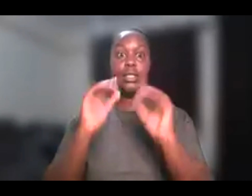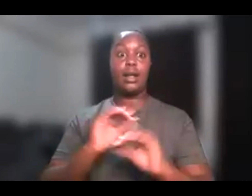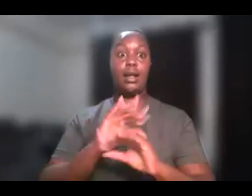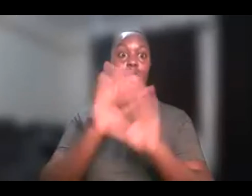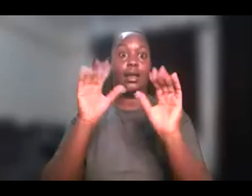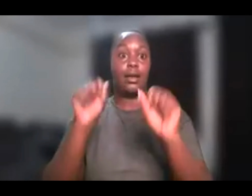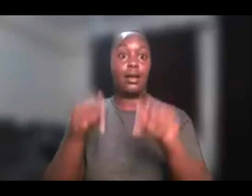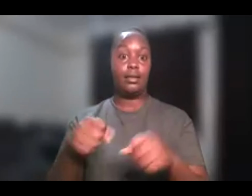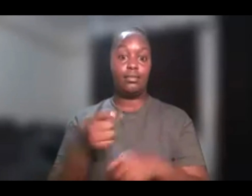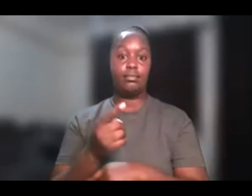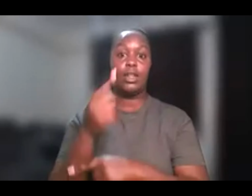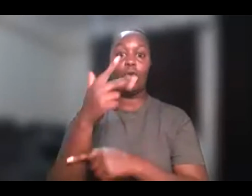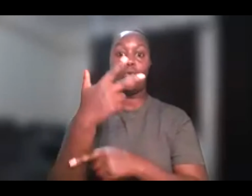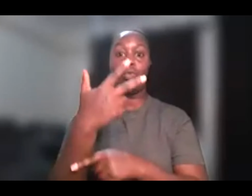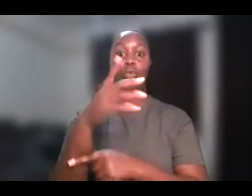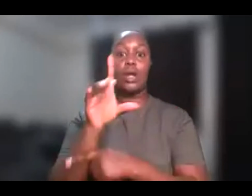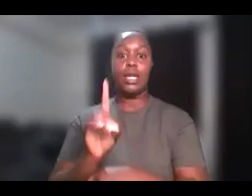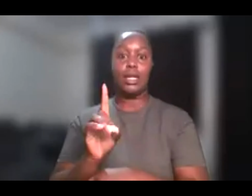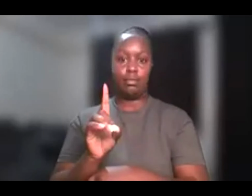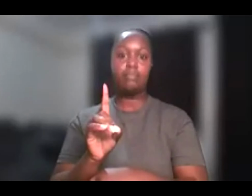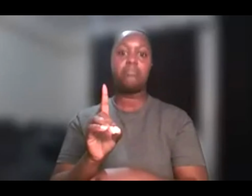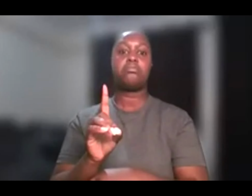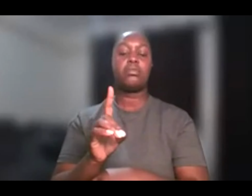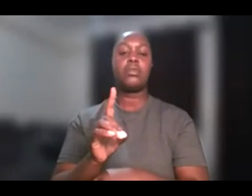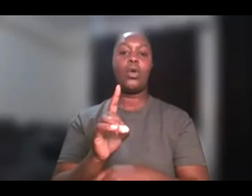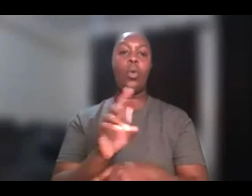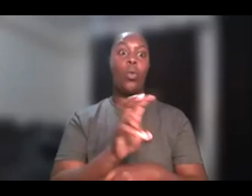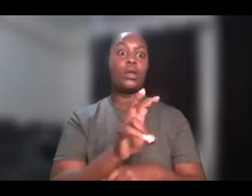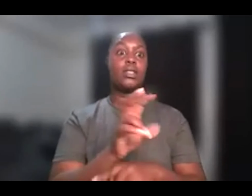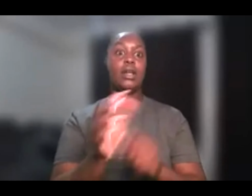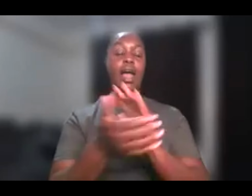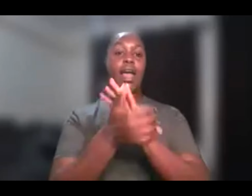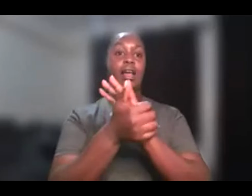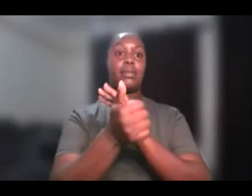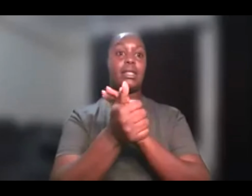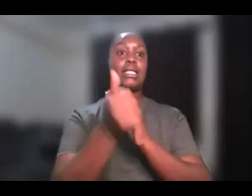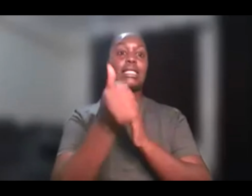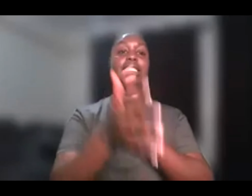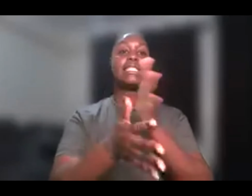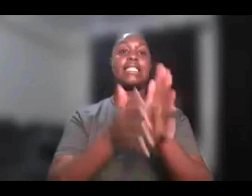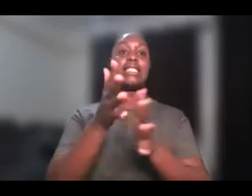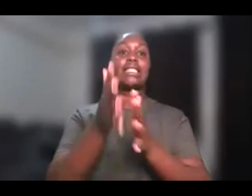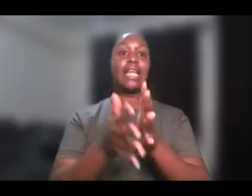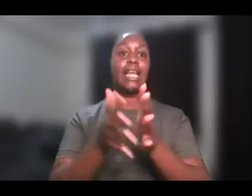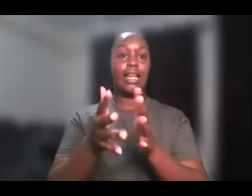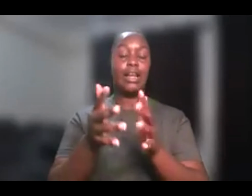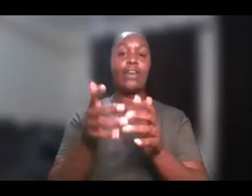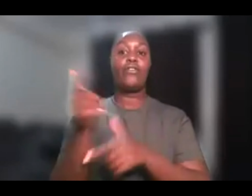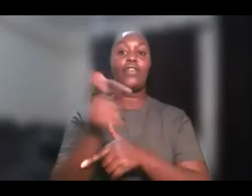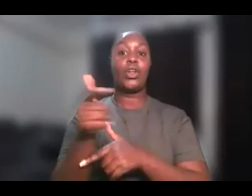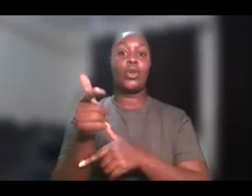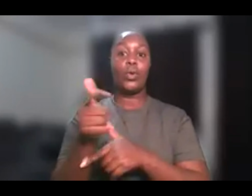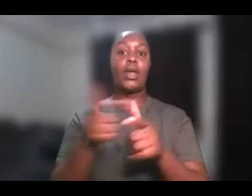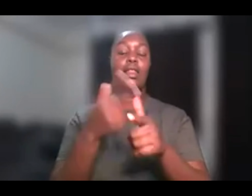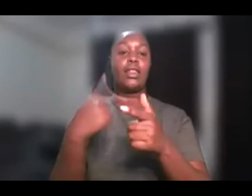watch the expert signing, sign video, and reproduce the movement in a 3D software. Then we extract